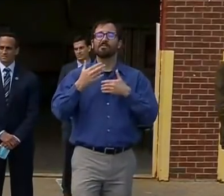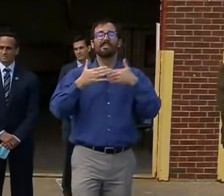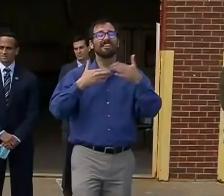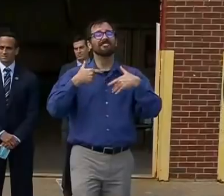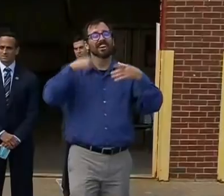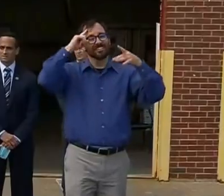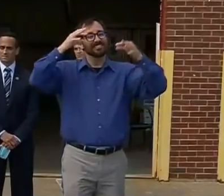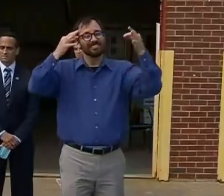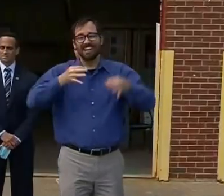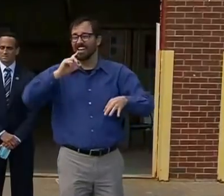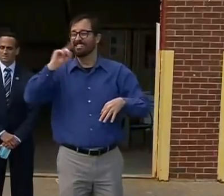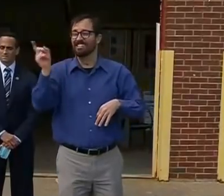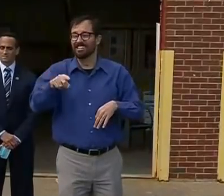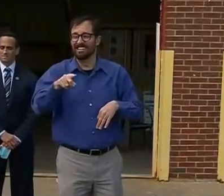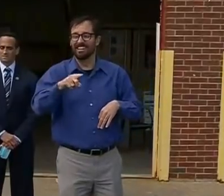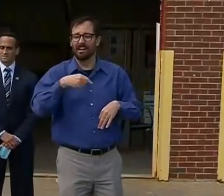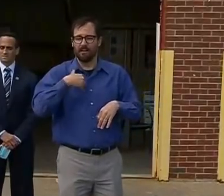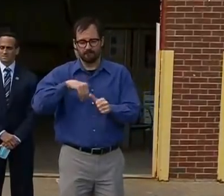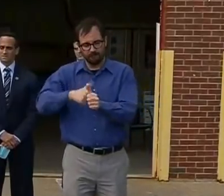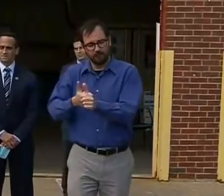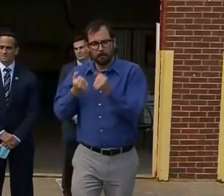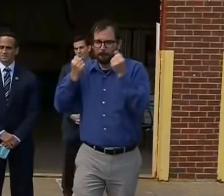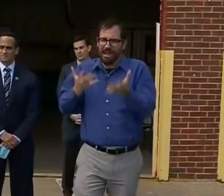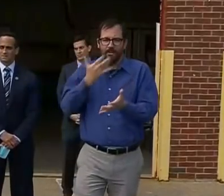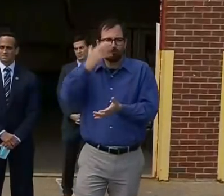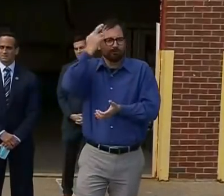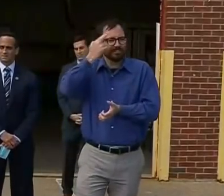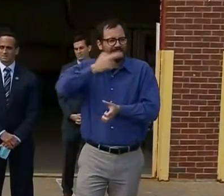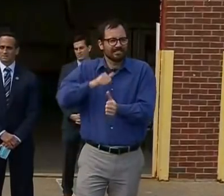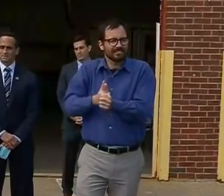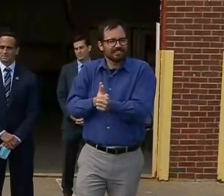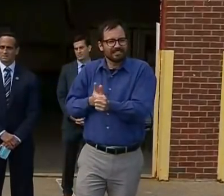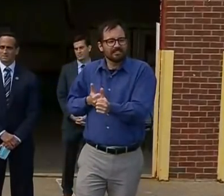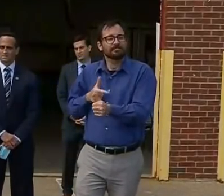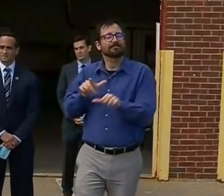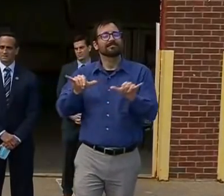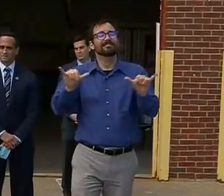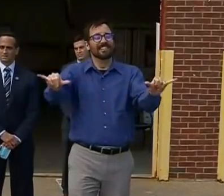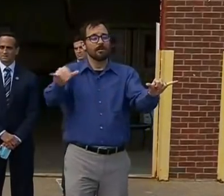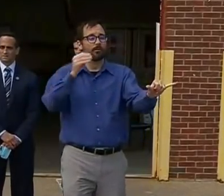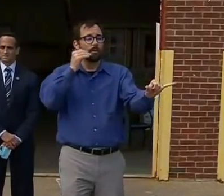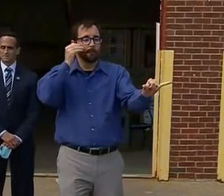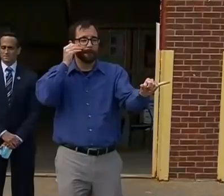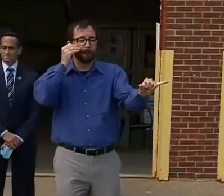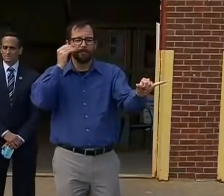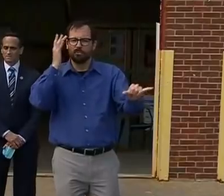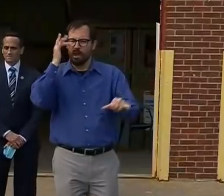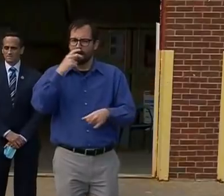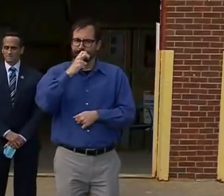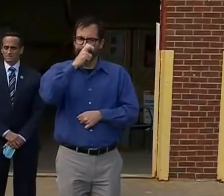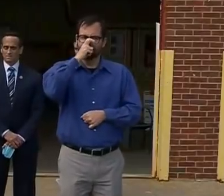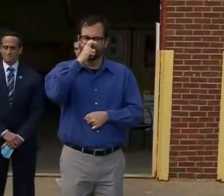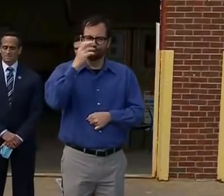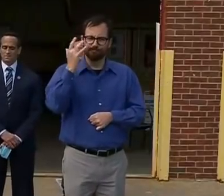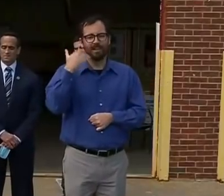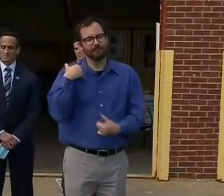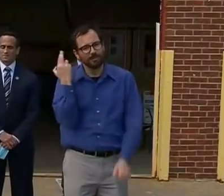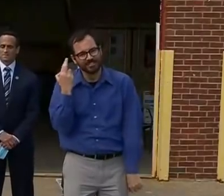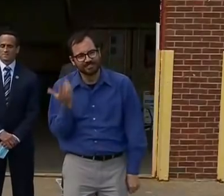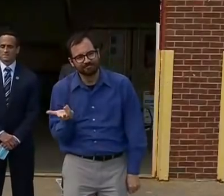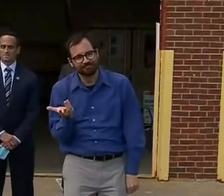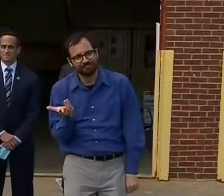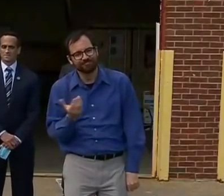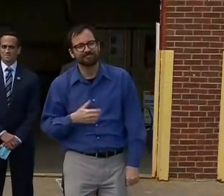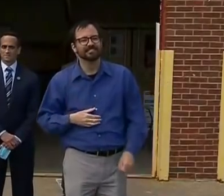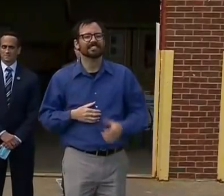these measures with respect to stay at home, and why we've been so aggressive about encouraging people to not go out unless you have to go